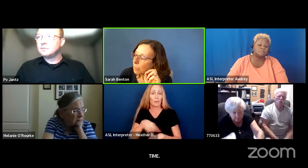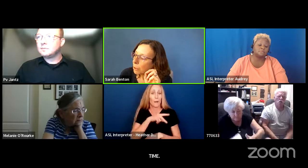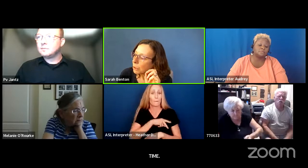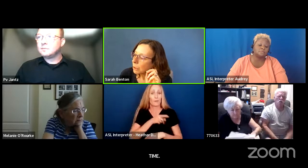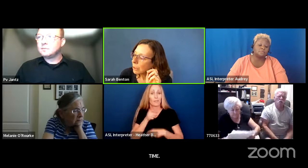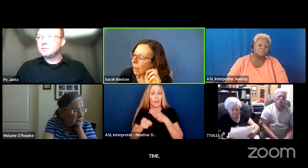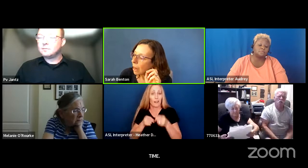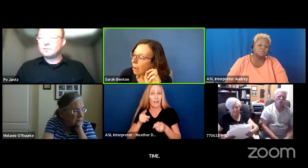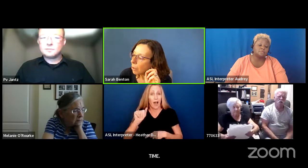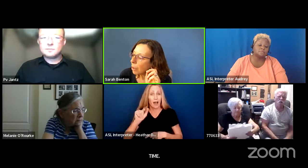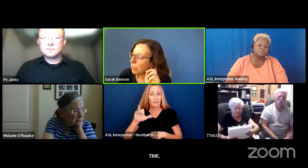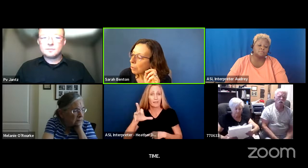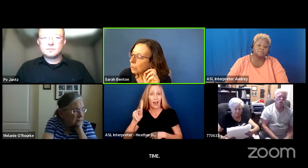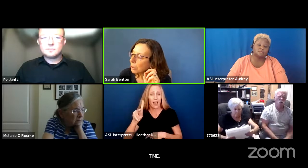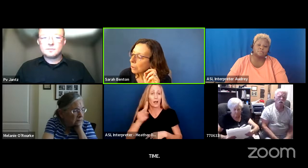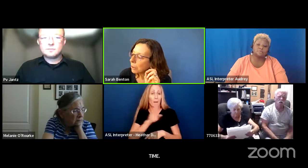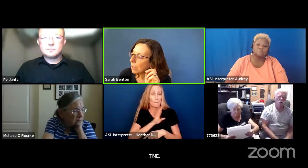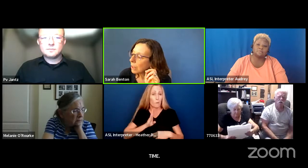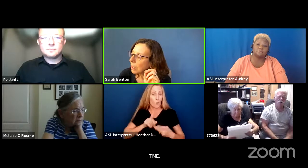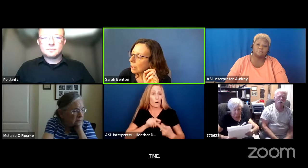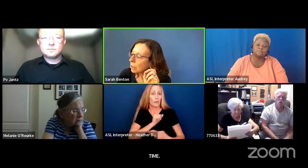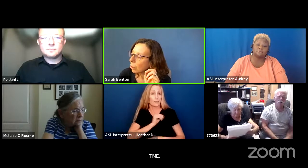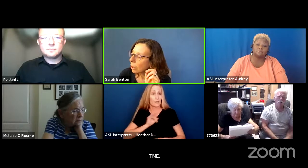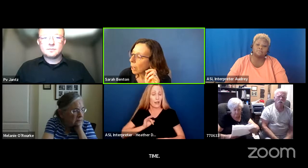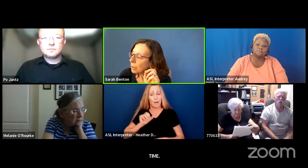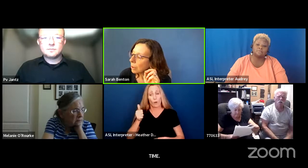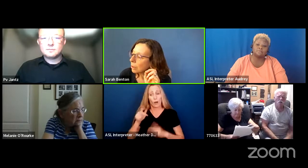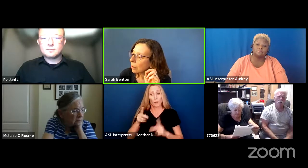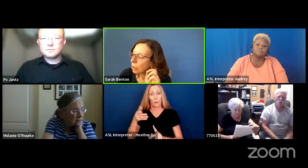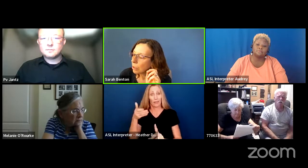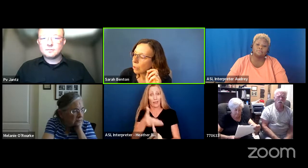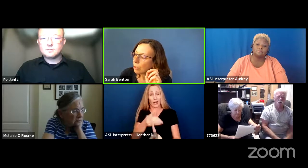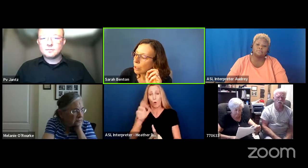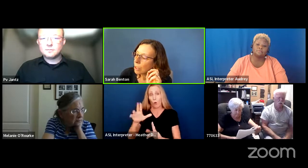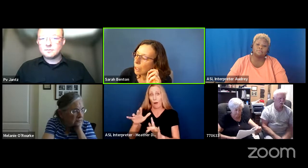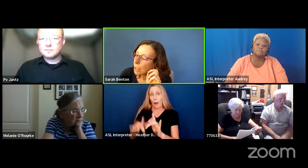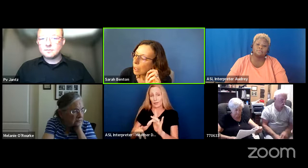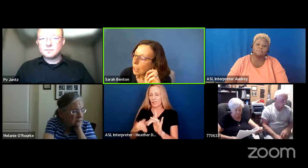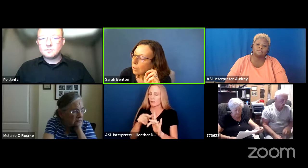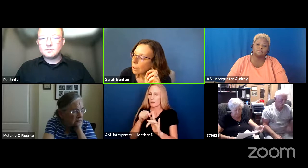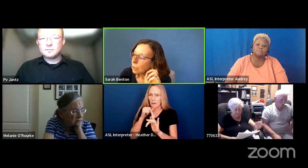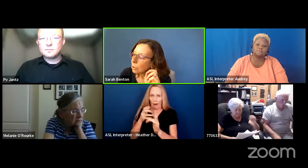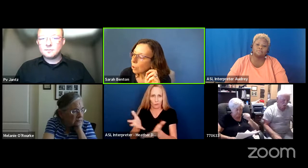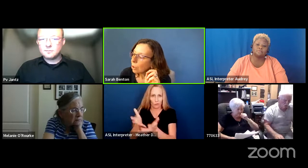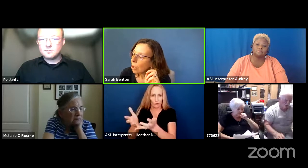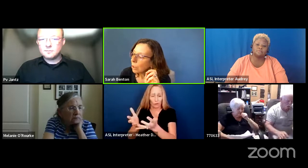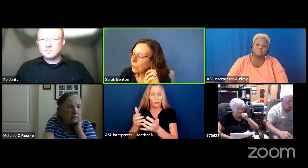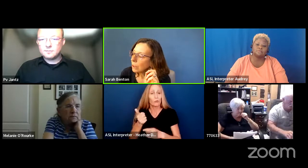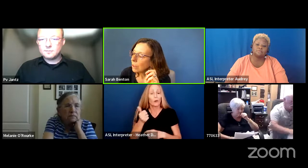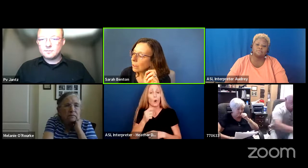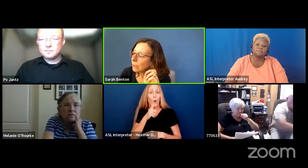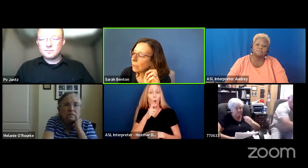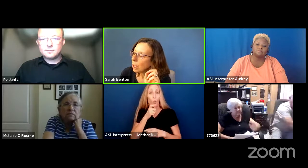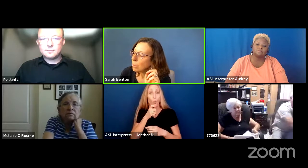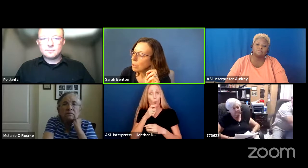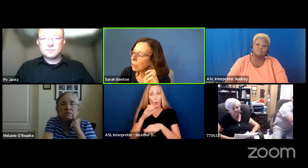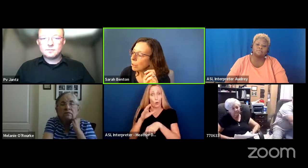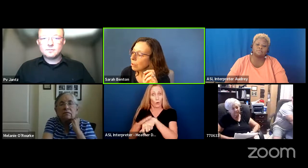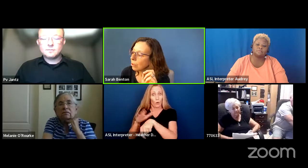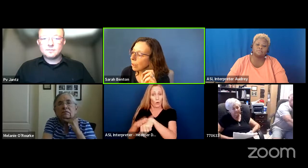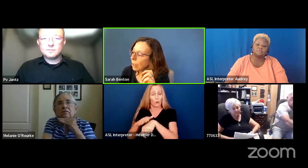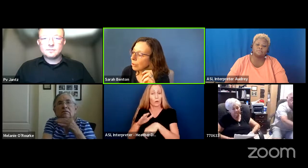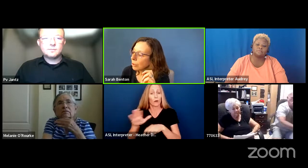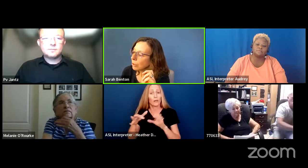board members, staff, or other persons in attendance or absent are discouraged. Individuals are cautioned that